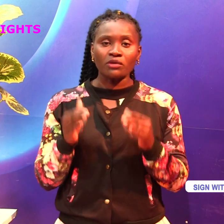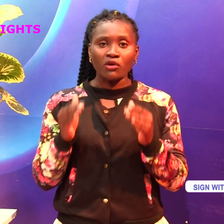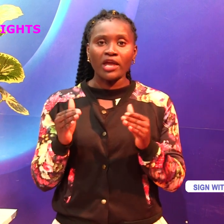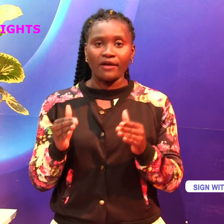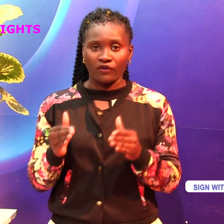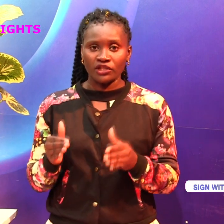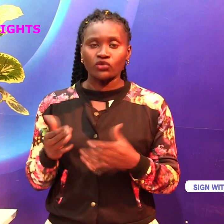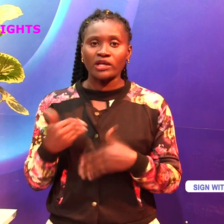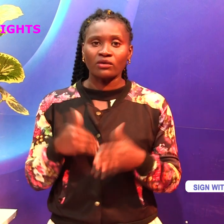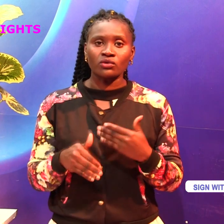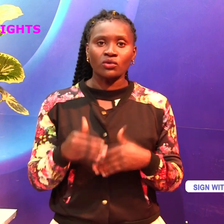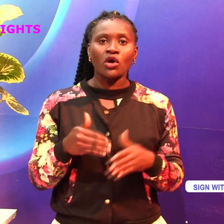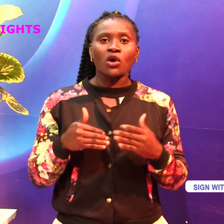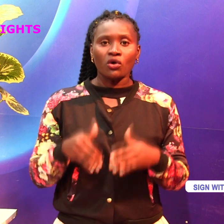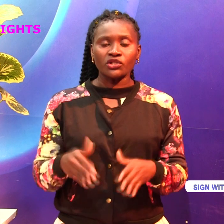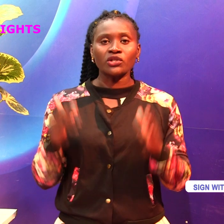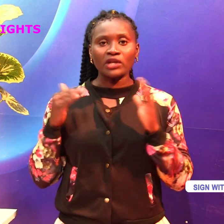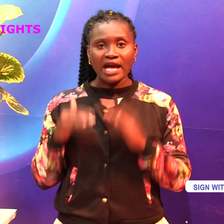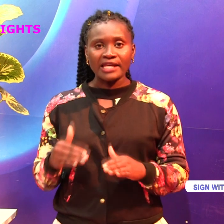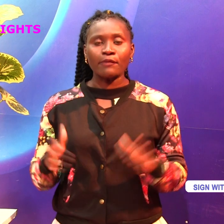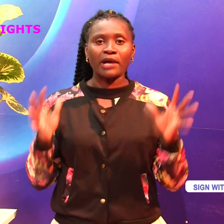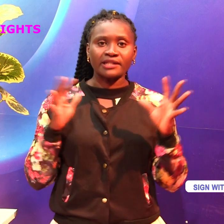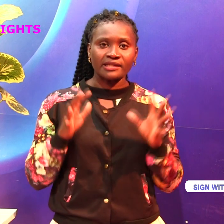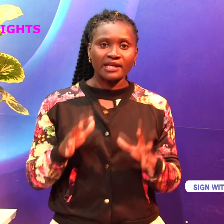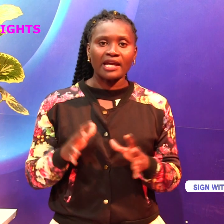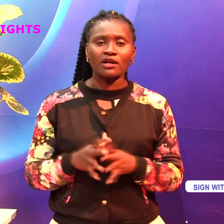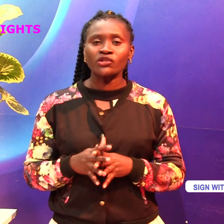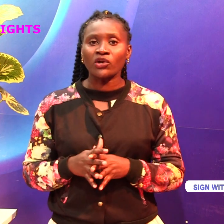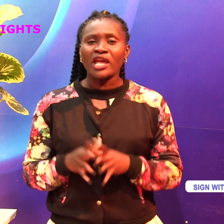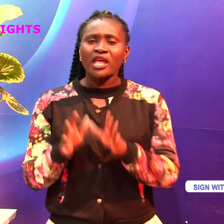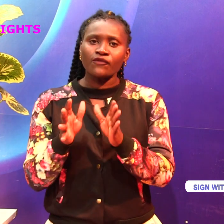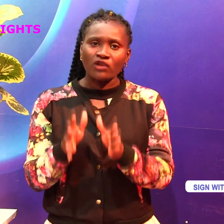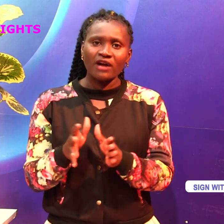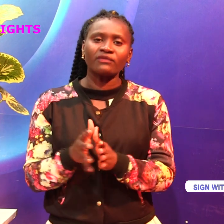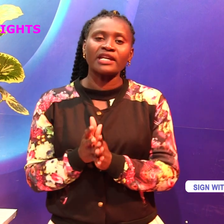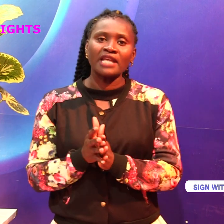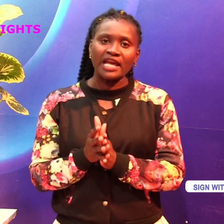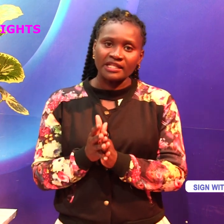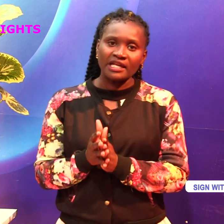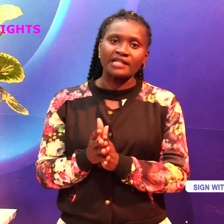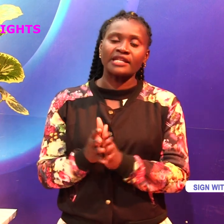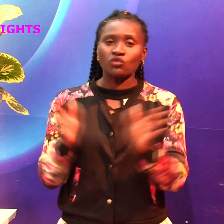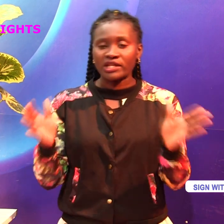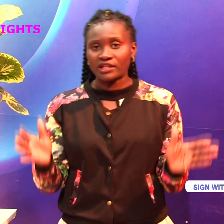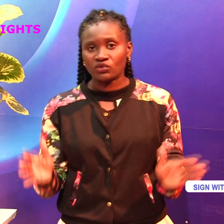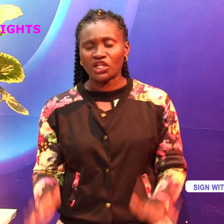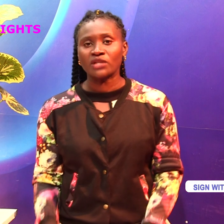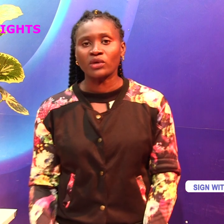more effort to continue learning, practicing, and also if you have ideas that want us to share